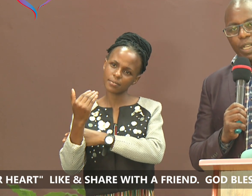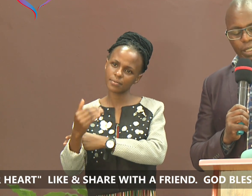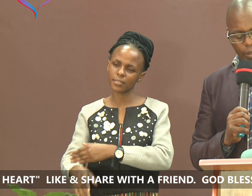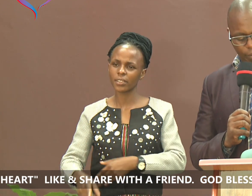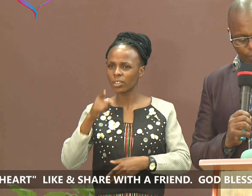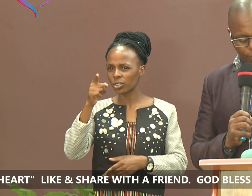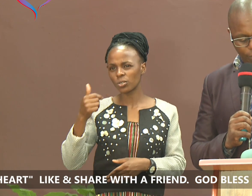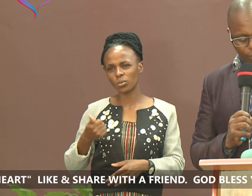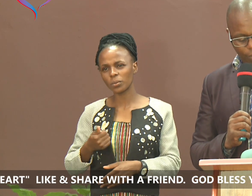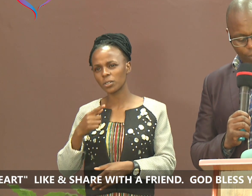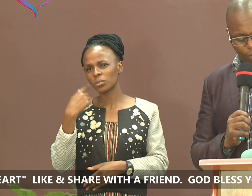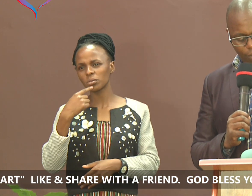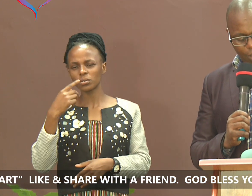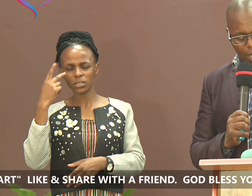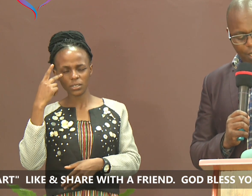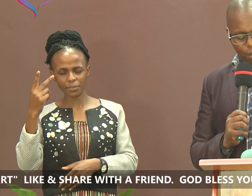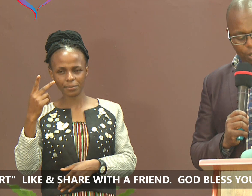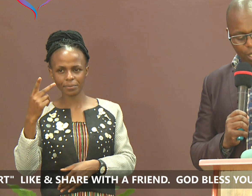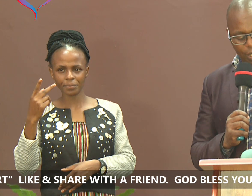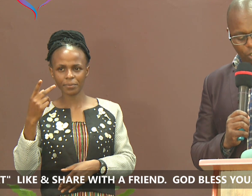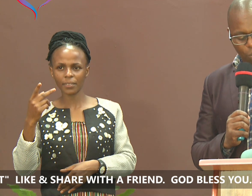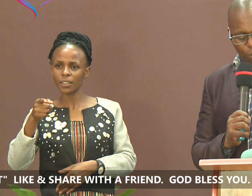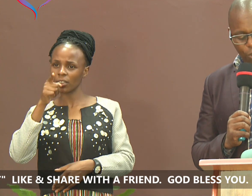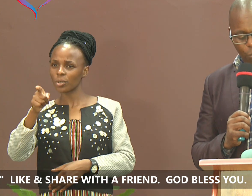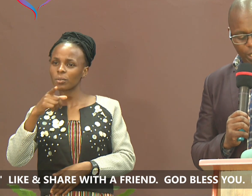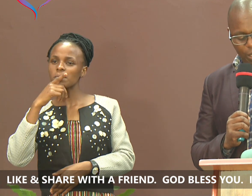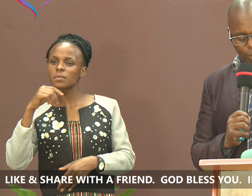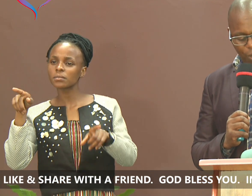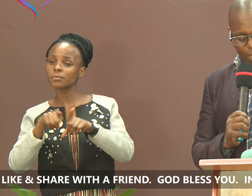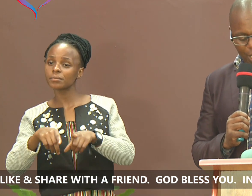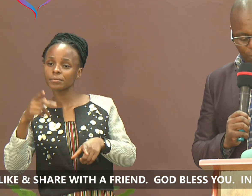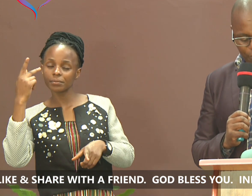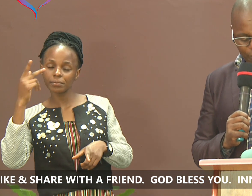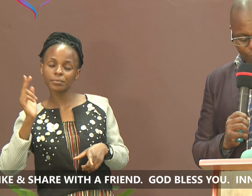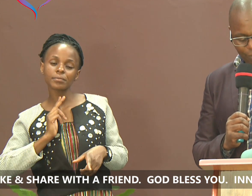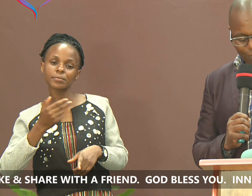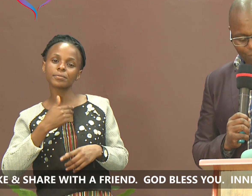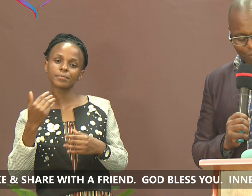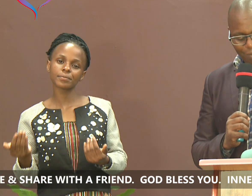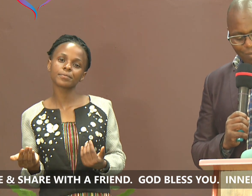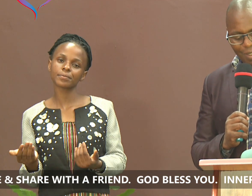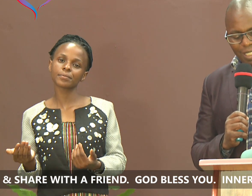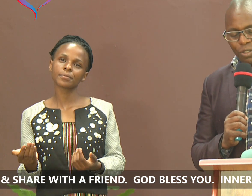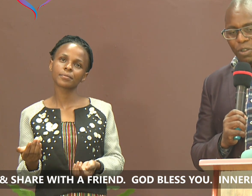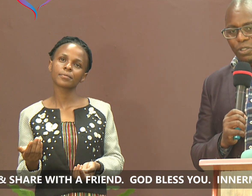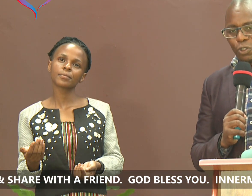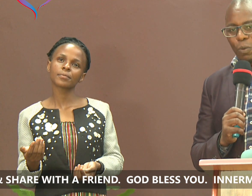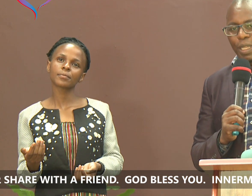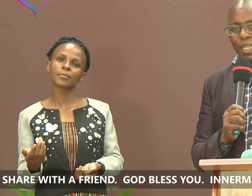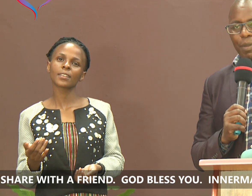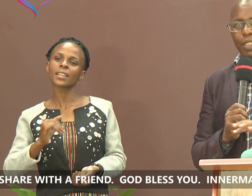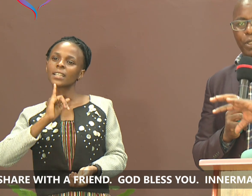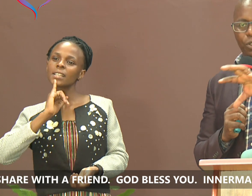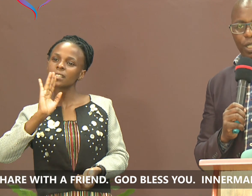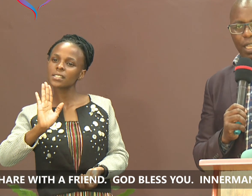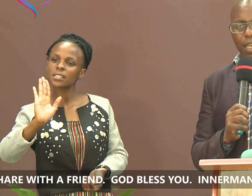who is watching. Nawe omukyala atulaba. And you, dear gentleman who is watching me right now. Nawe omwami atulaba kati. Is your social